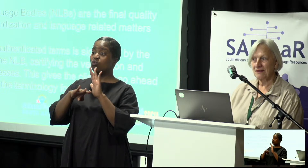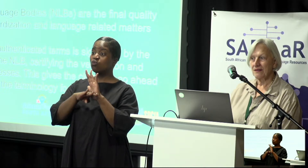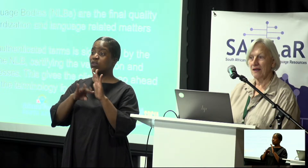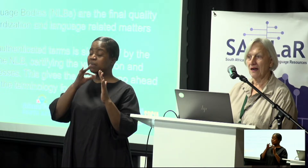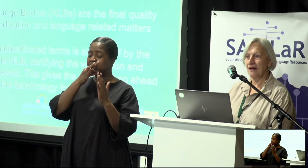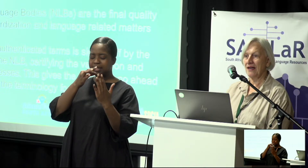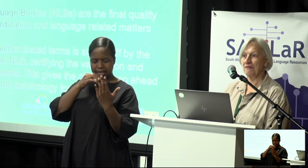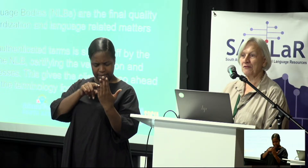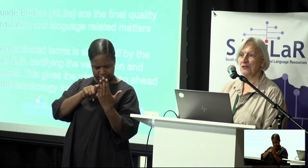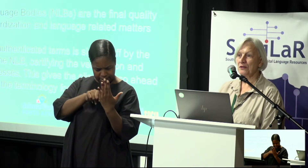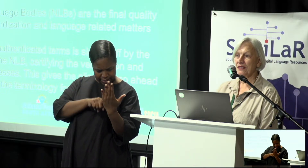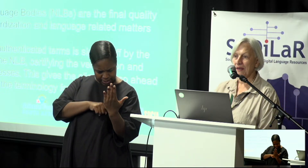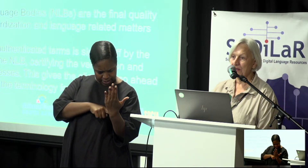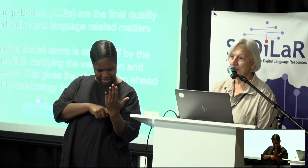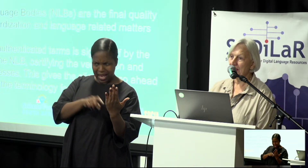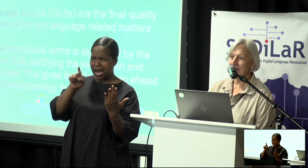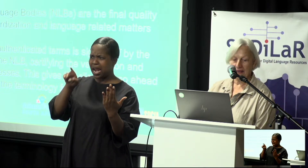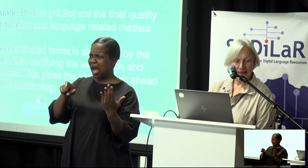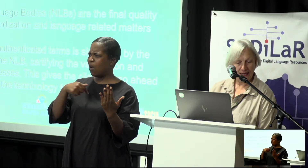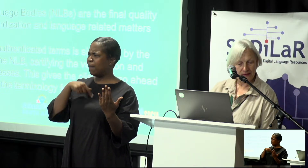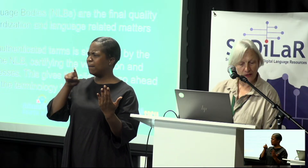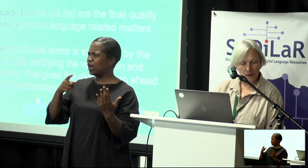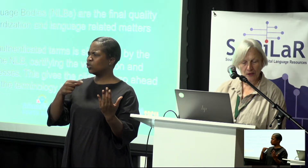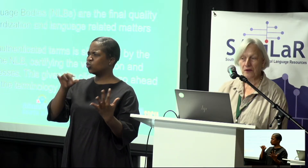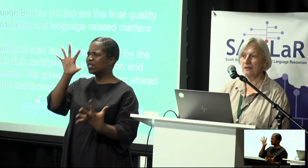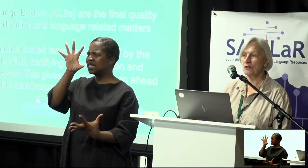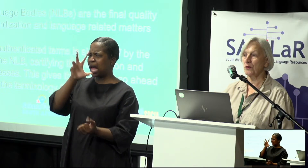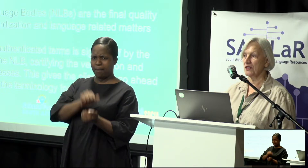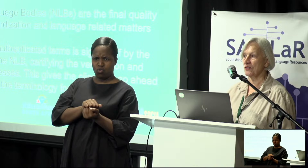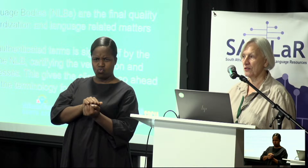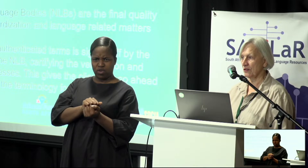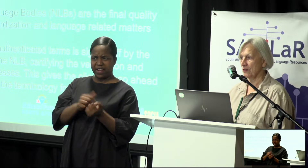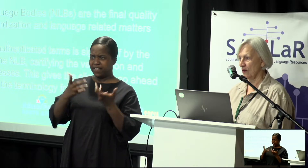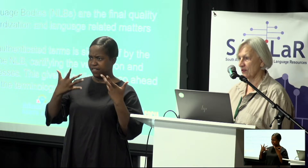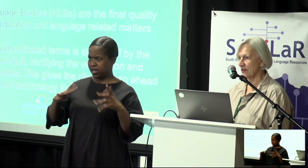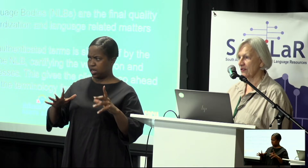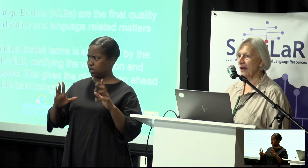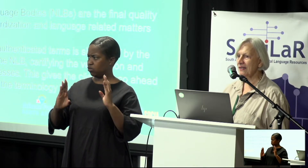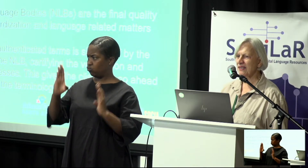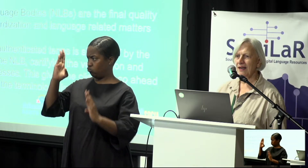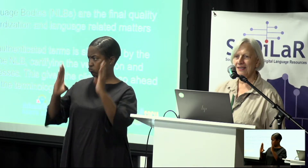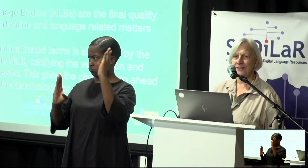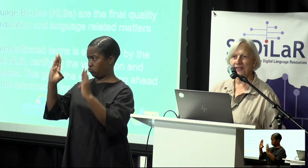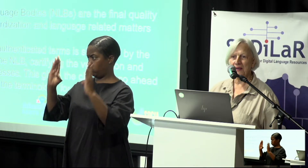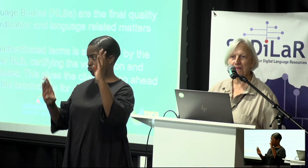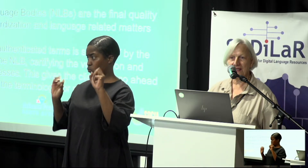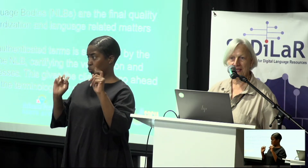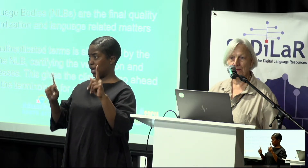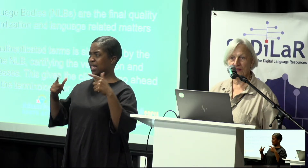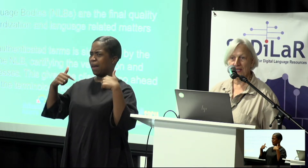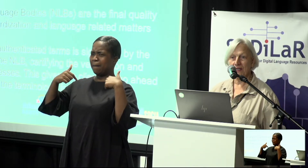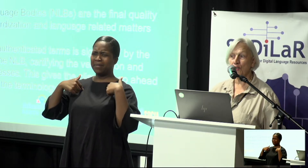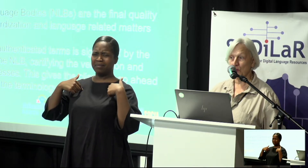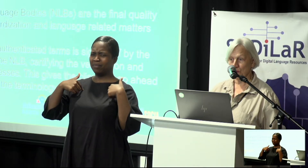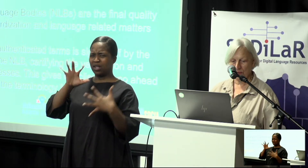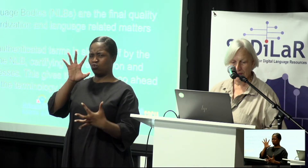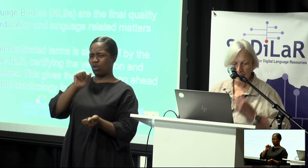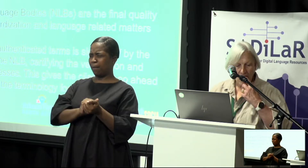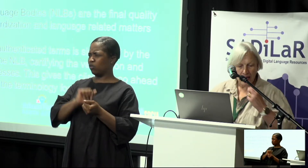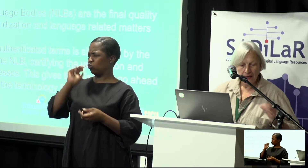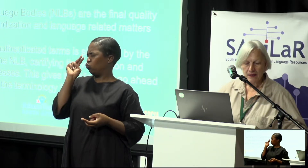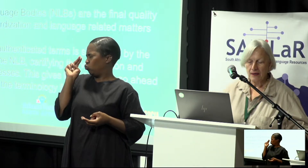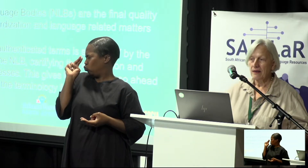that I have to do a summary and then we'll go into questions and answers. So I decided to keep my summary